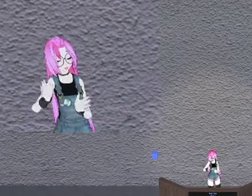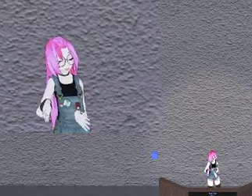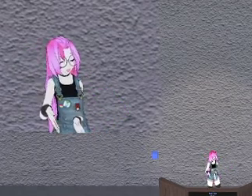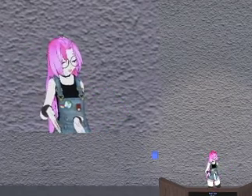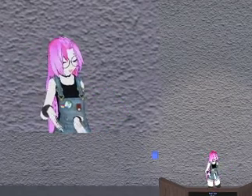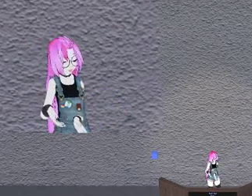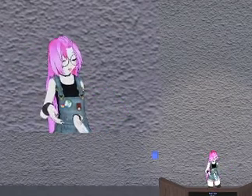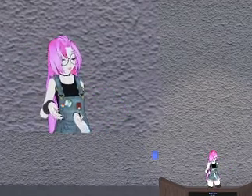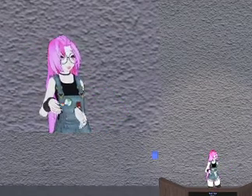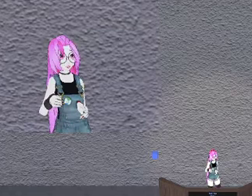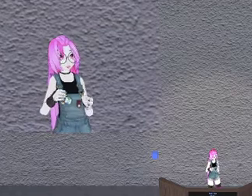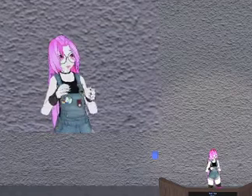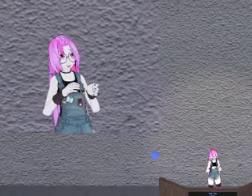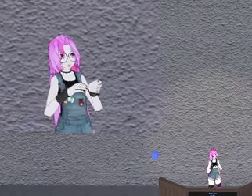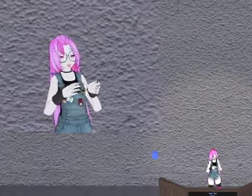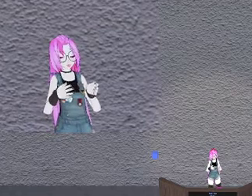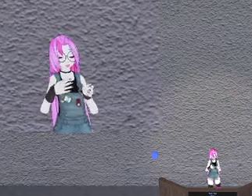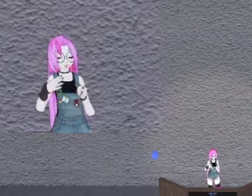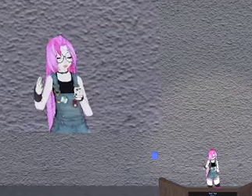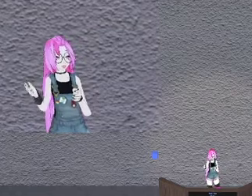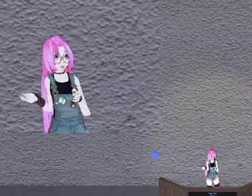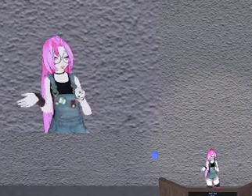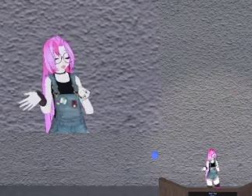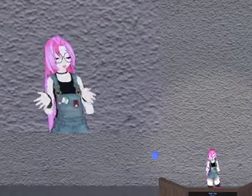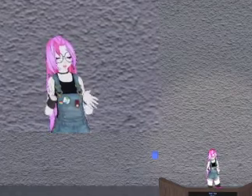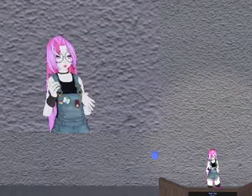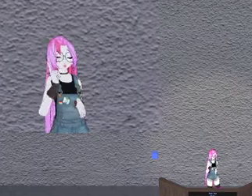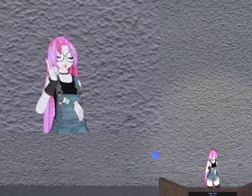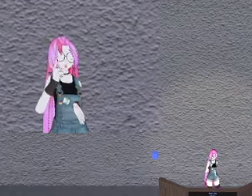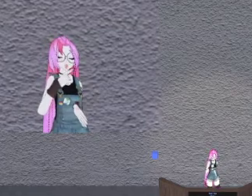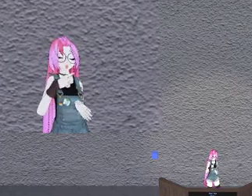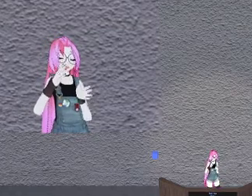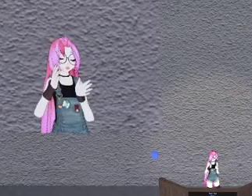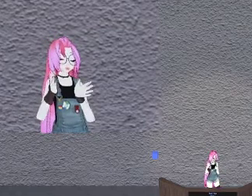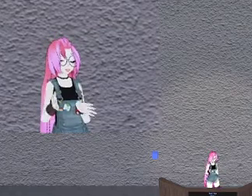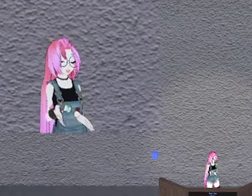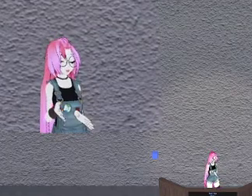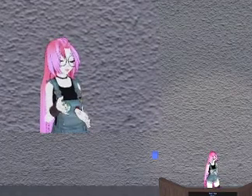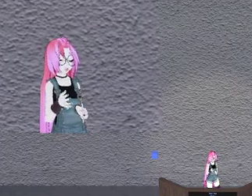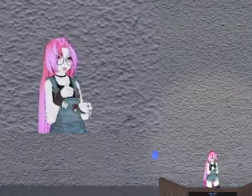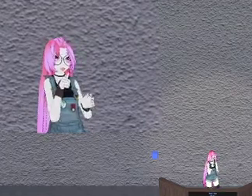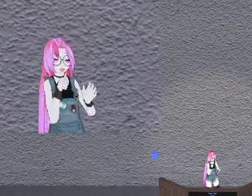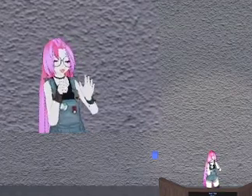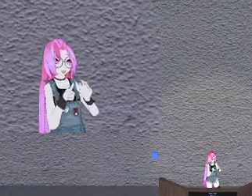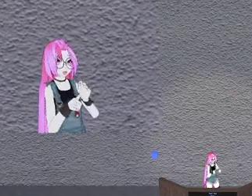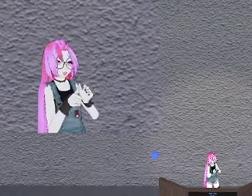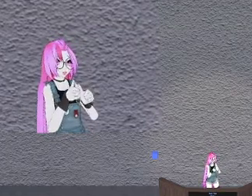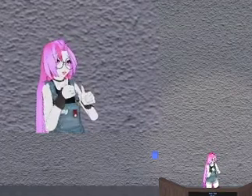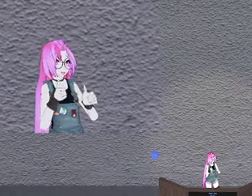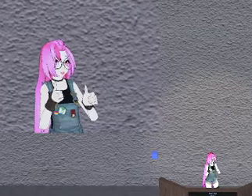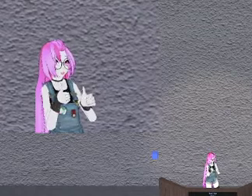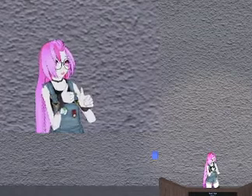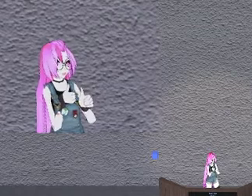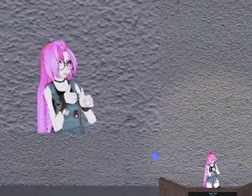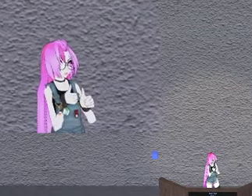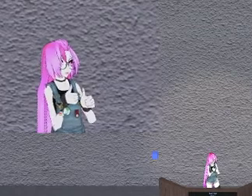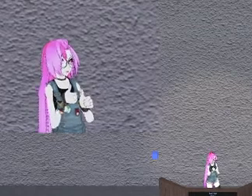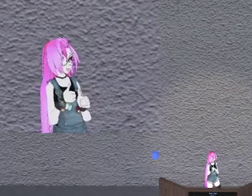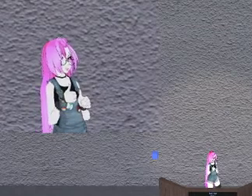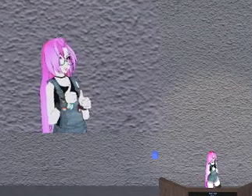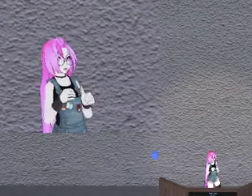use classifiers, or just like things that describe it. So like a fake person, and they hide behind another